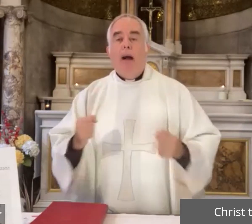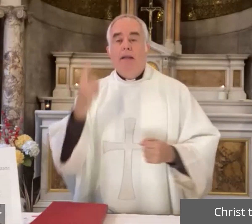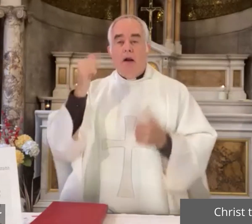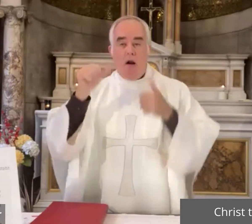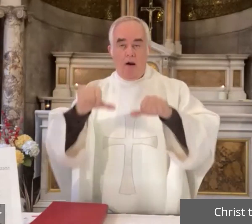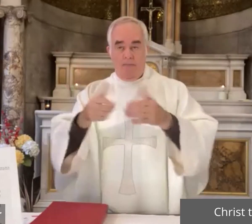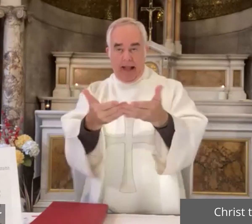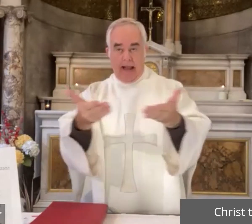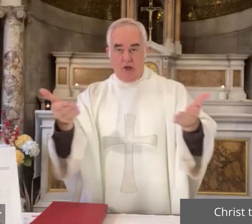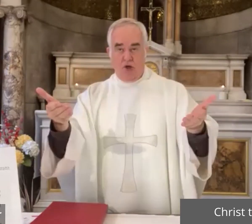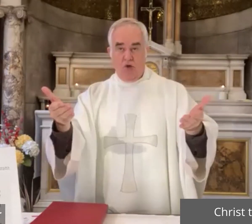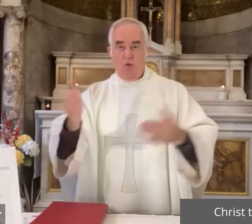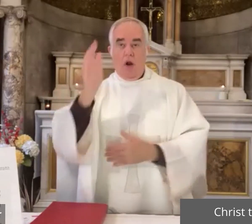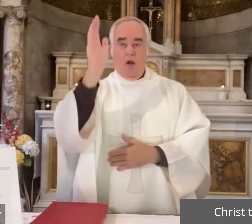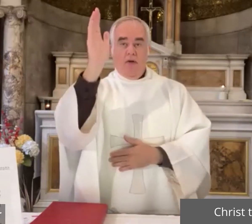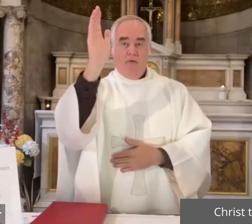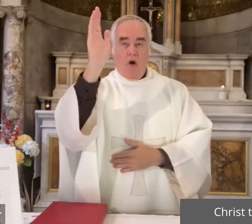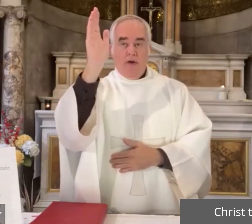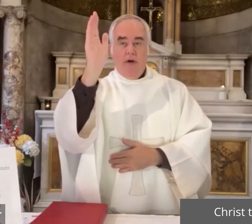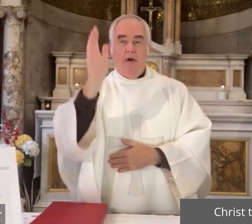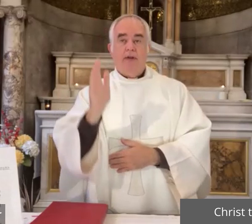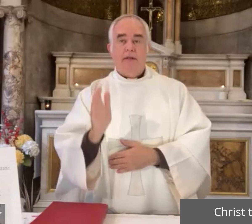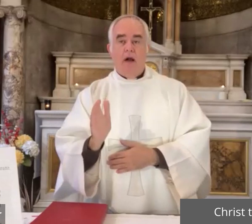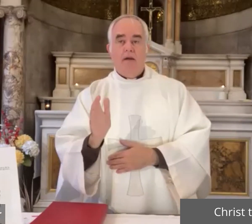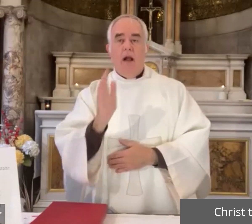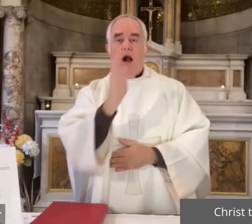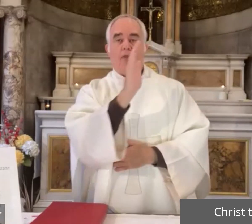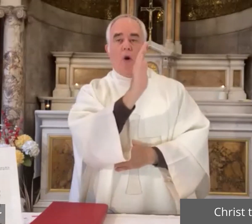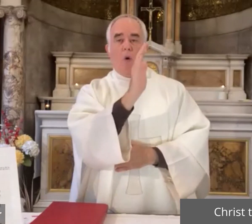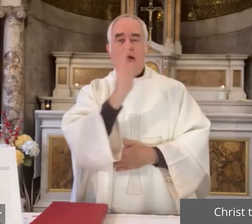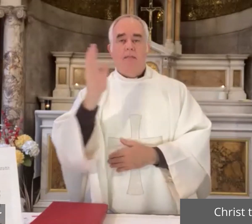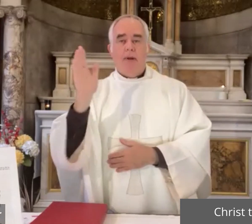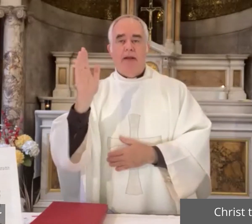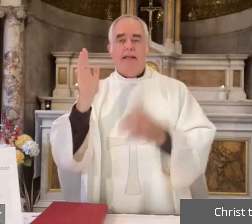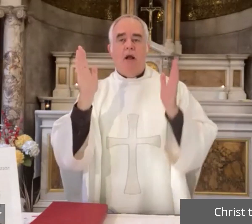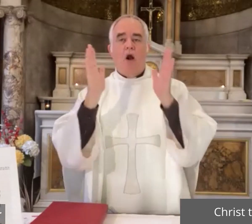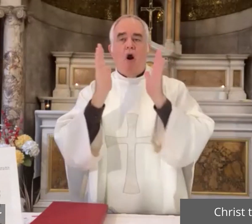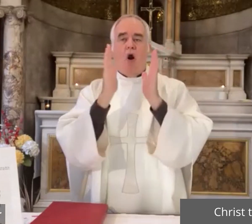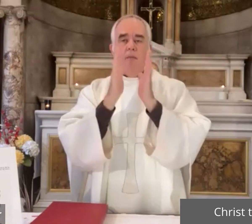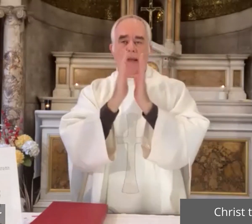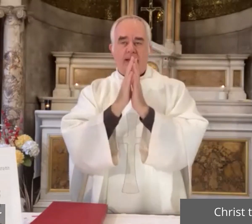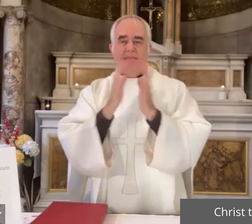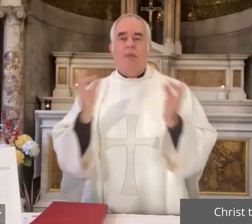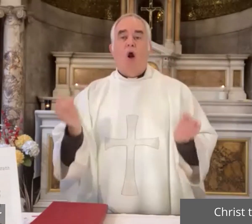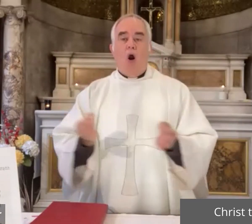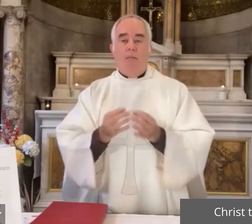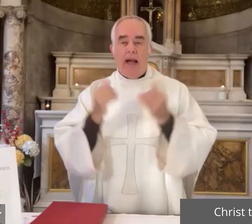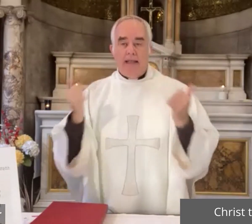May Almighty God bless you, the Father, the Son, and the Holy Spirit.